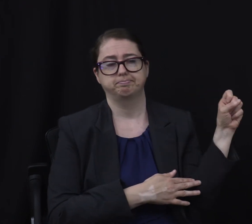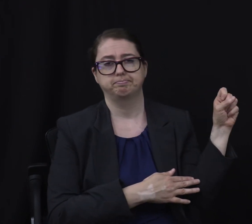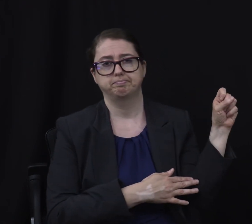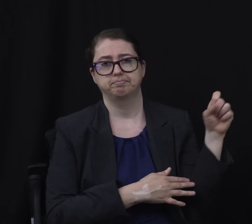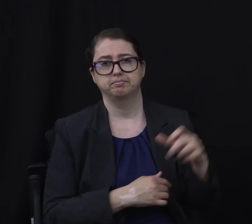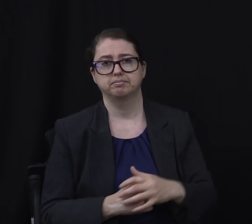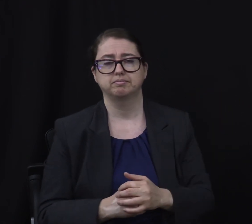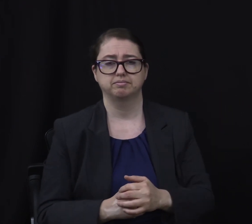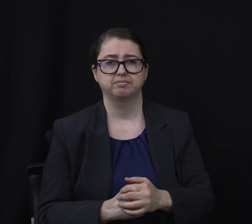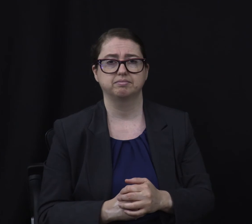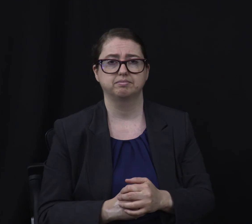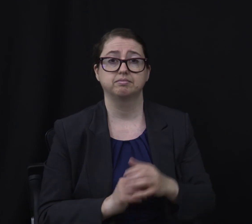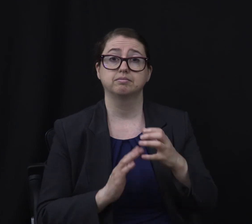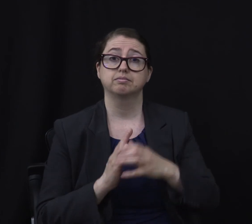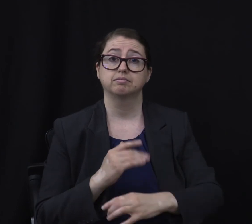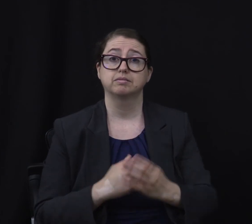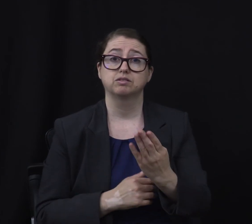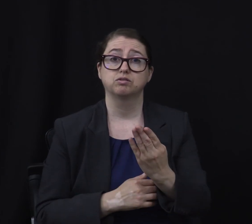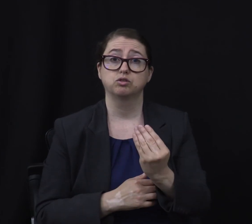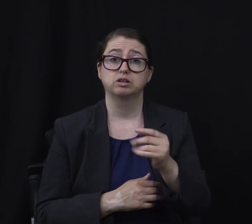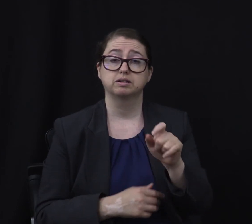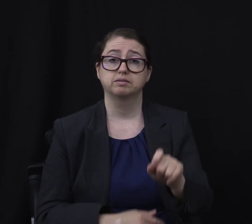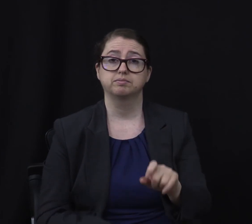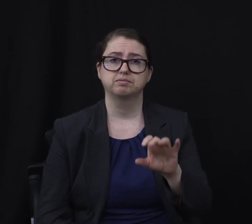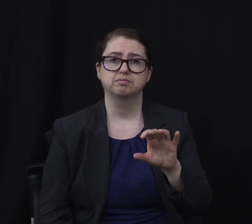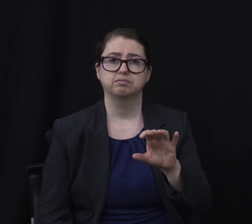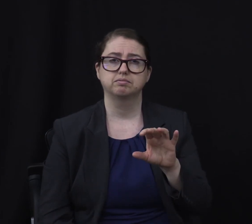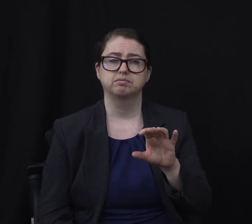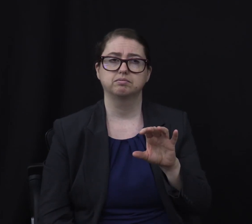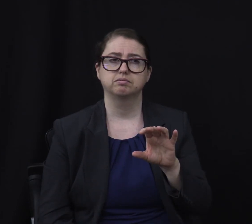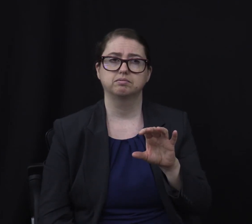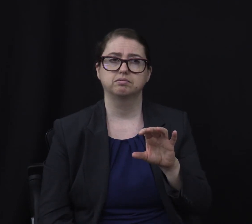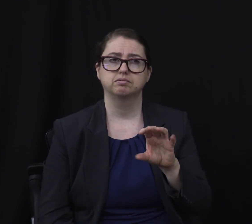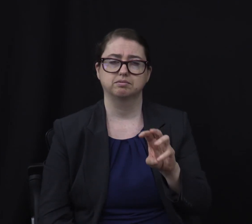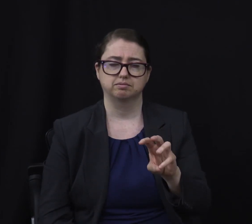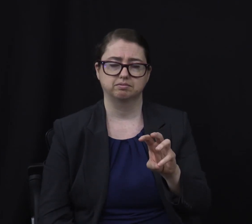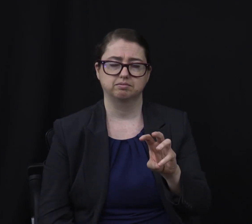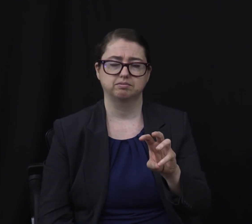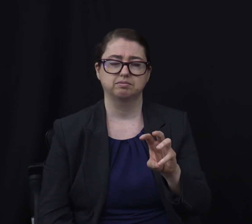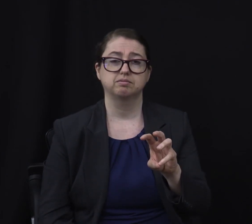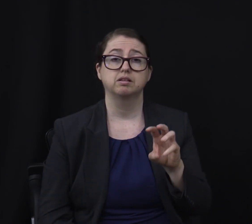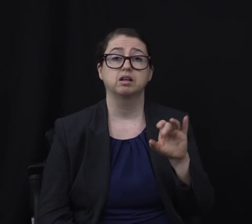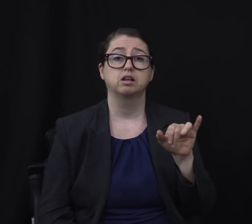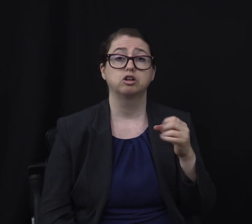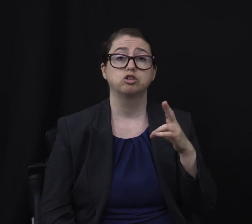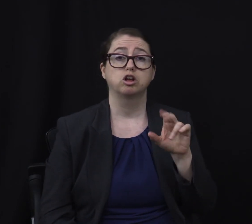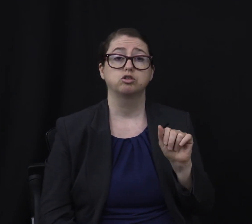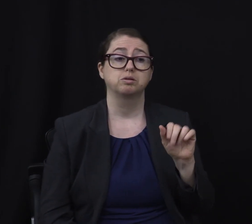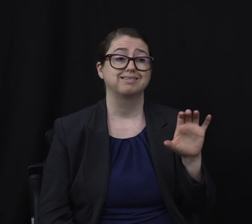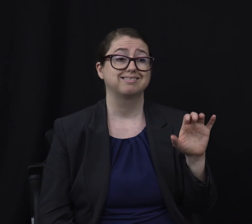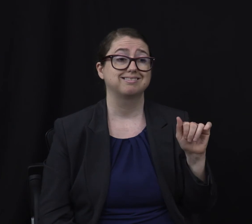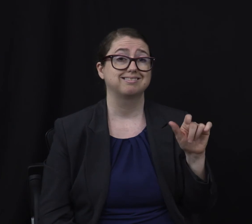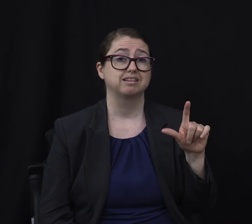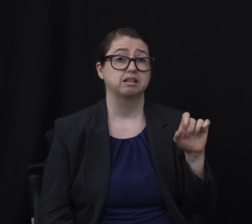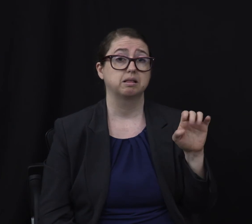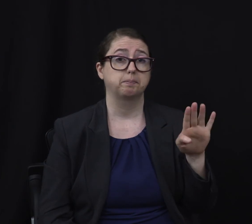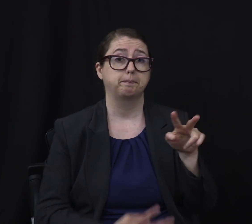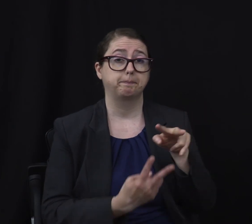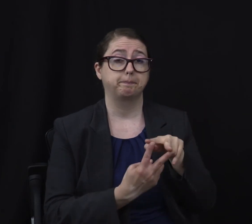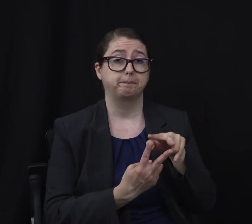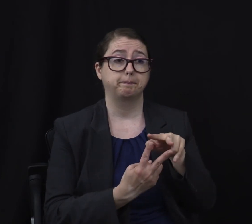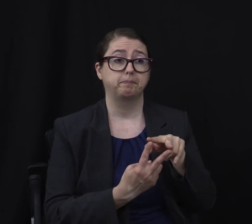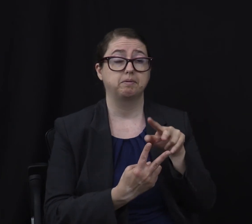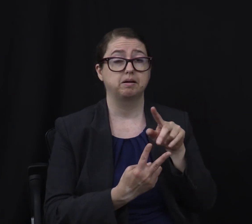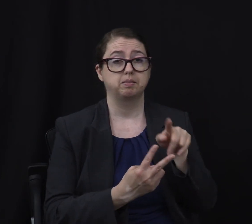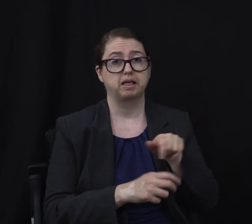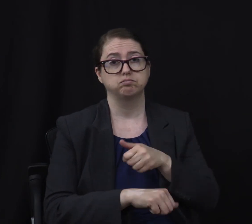In chapter 14 and verse 6, Joshua and Caleb, they stand. It says, but Joshua the